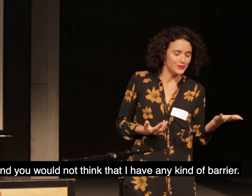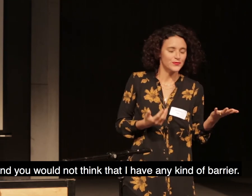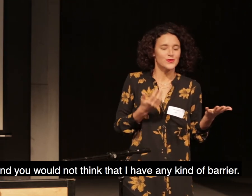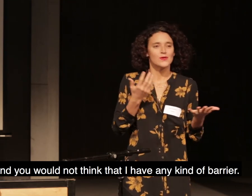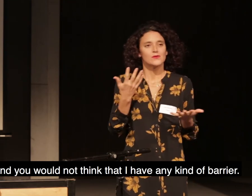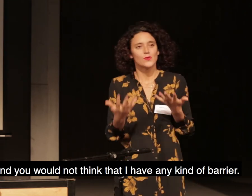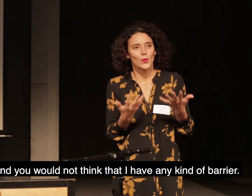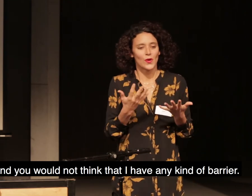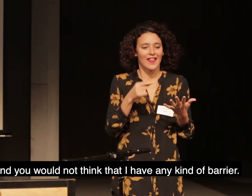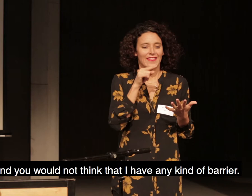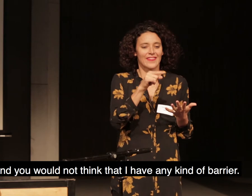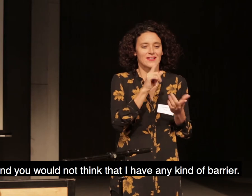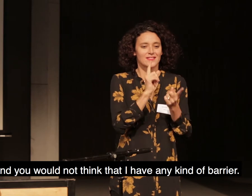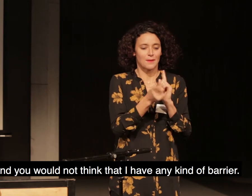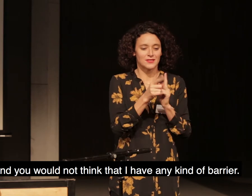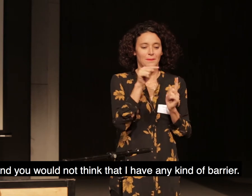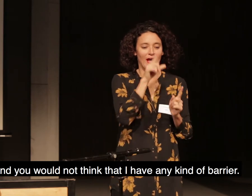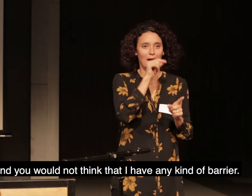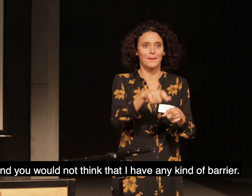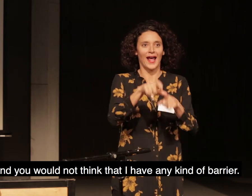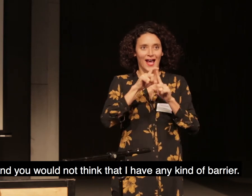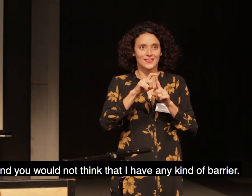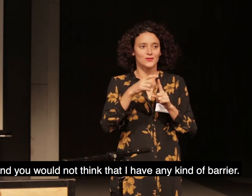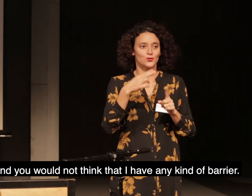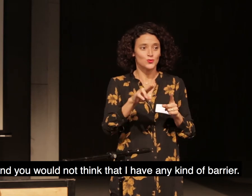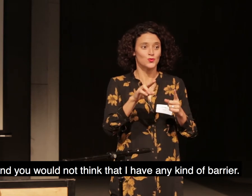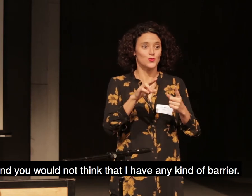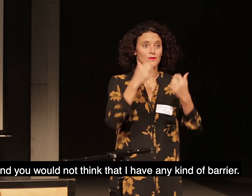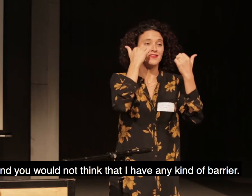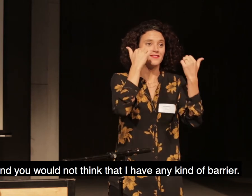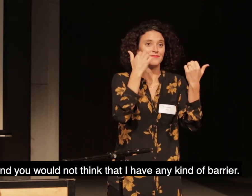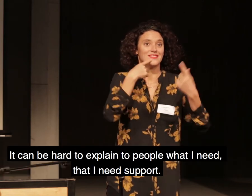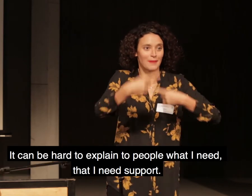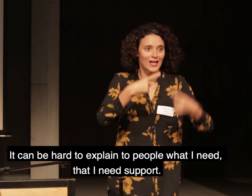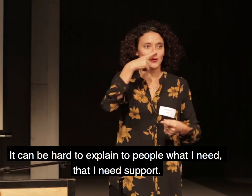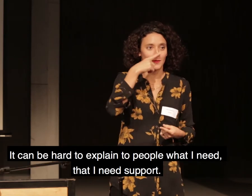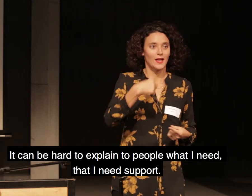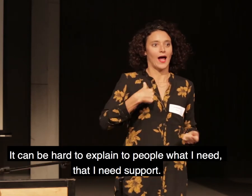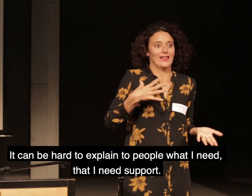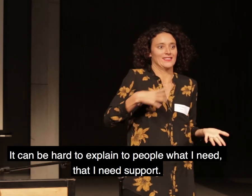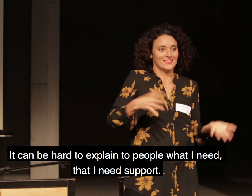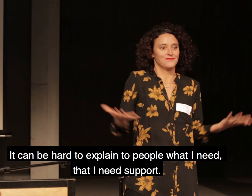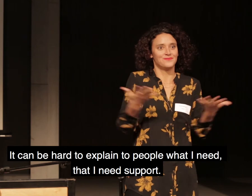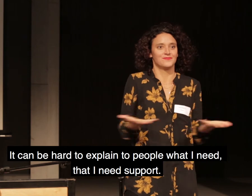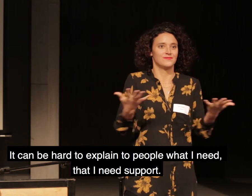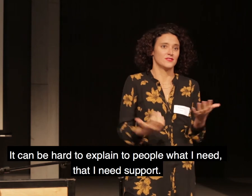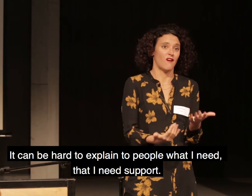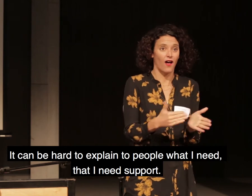think that I have any kind of barrier. It can be hard to explain to people what I